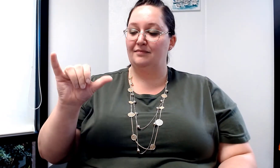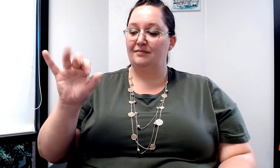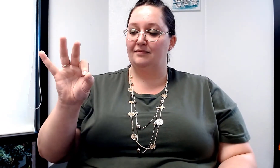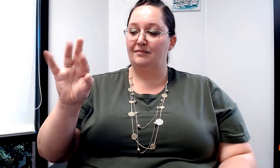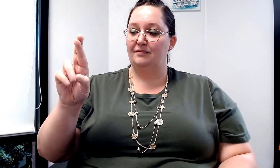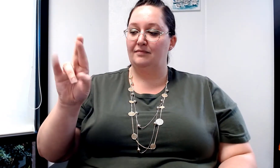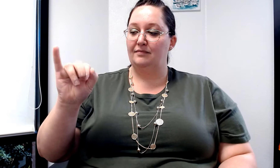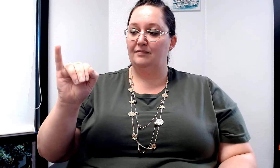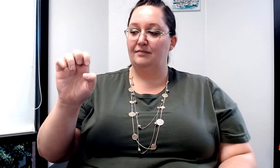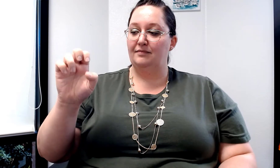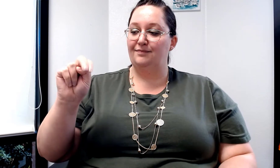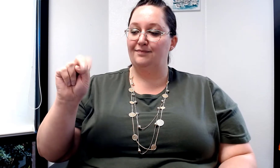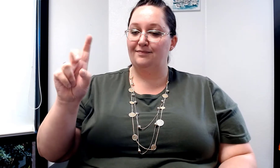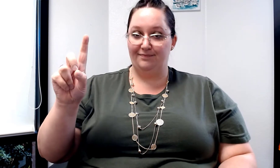35, boyfriend.